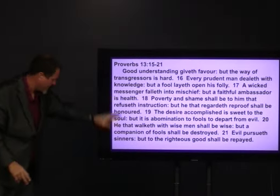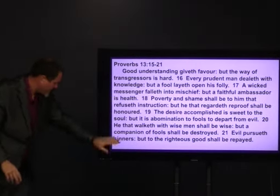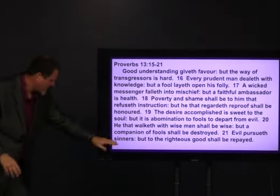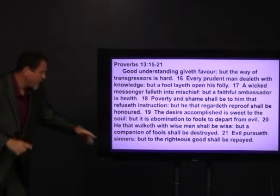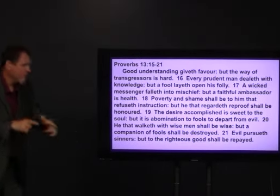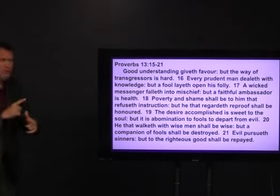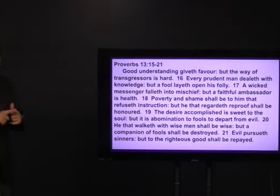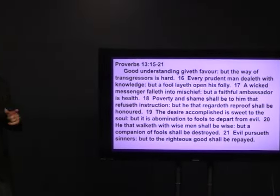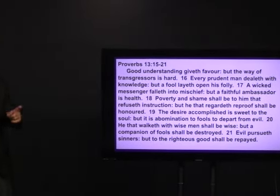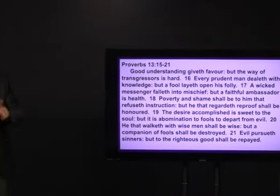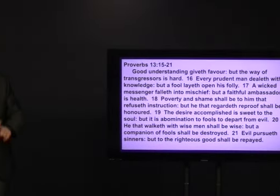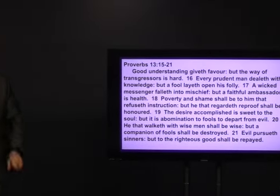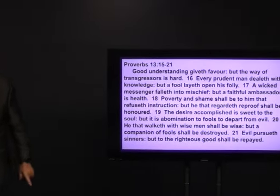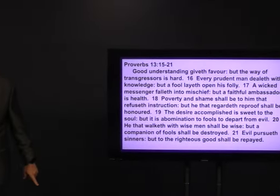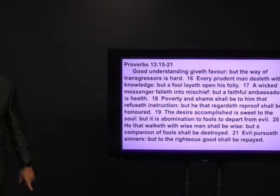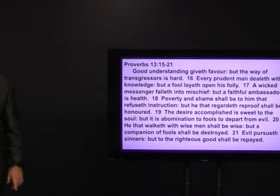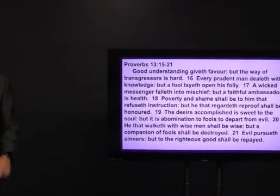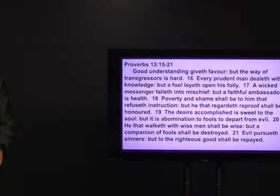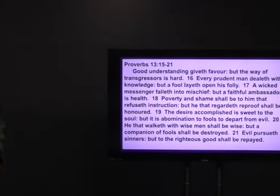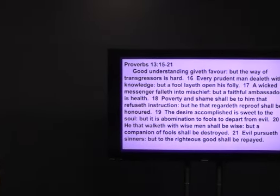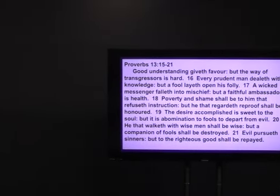15 through 21. Let's go ahead and read this.